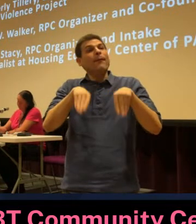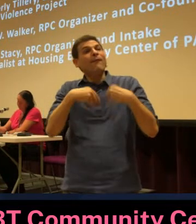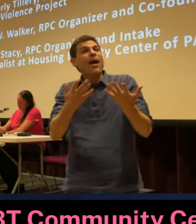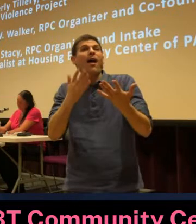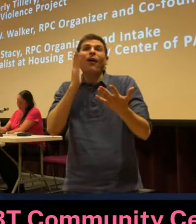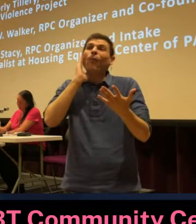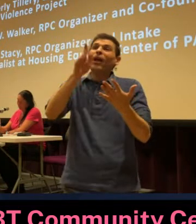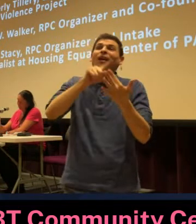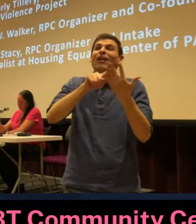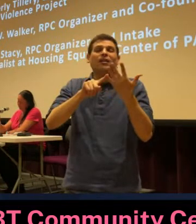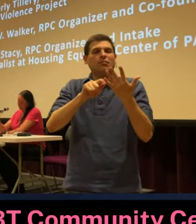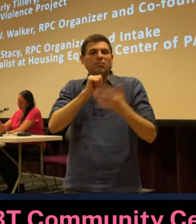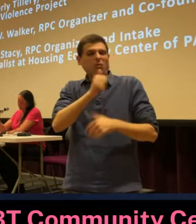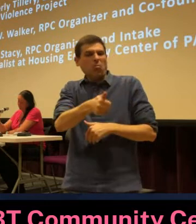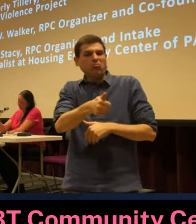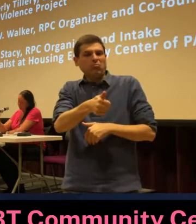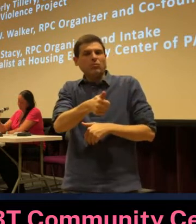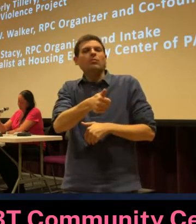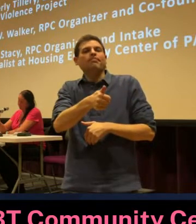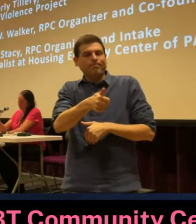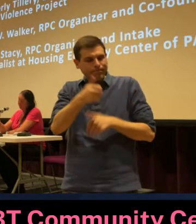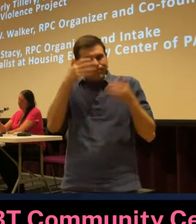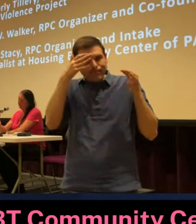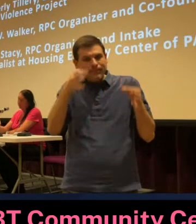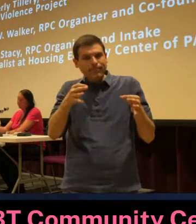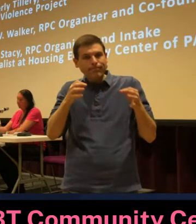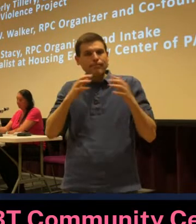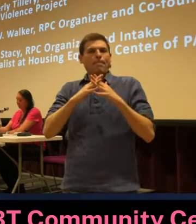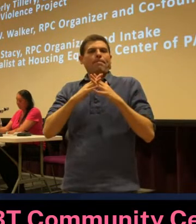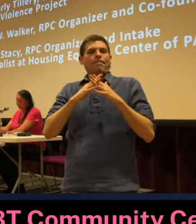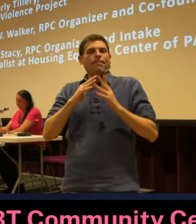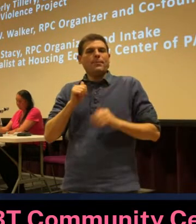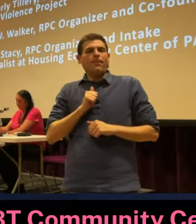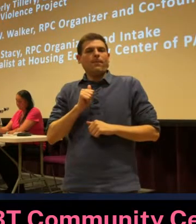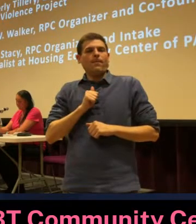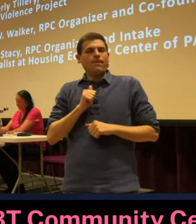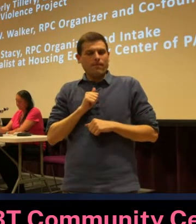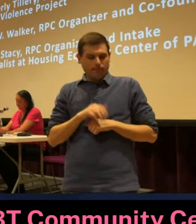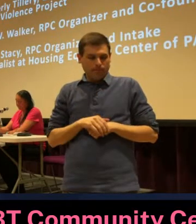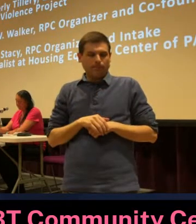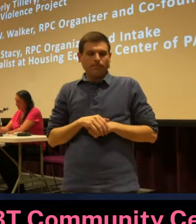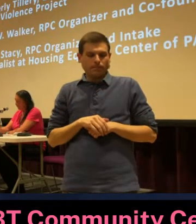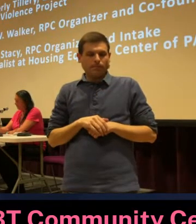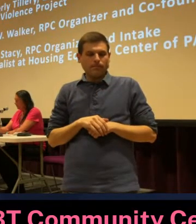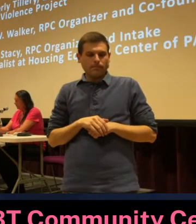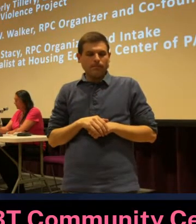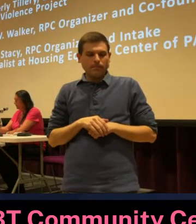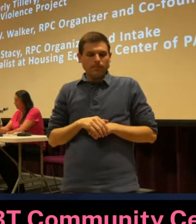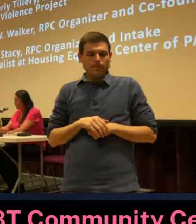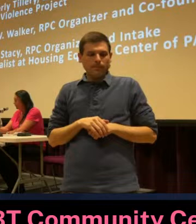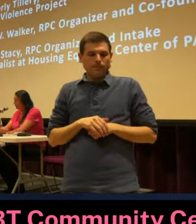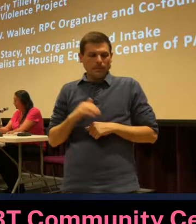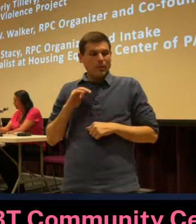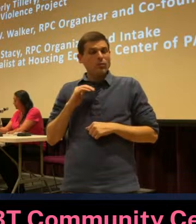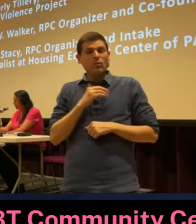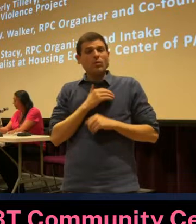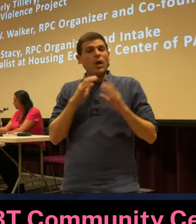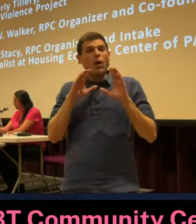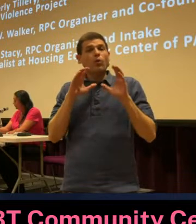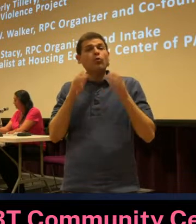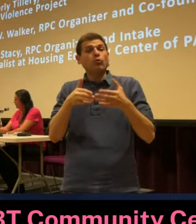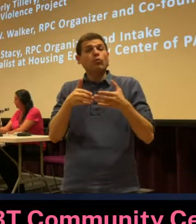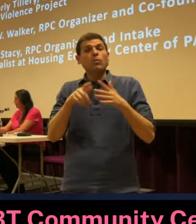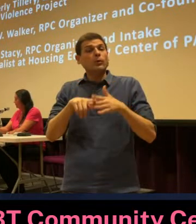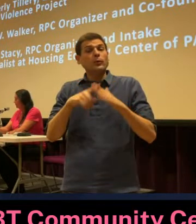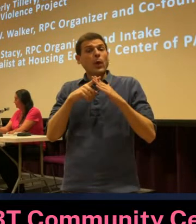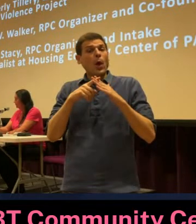our community. And the organization really started with people starting a